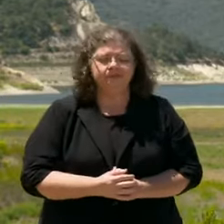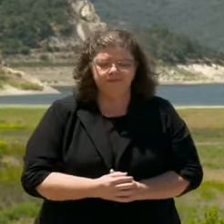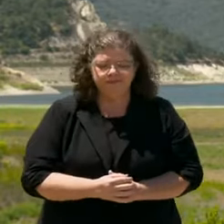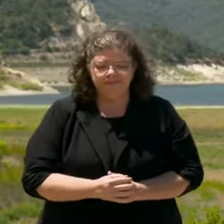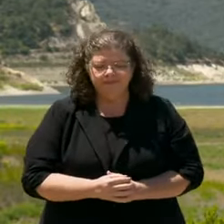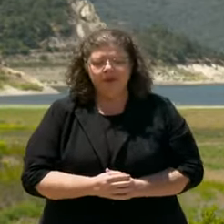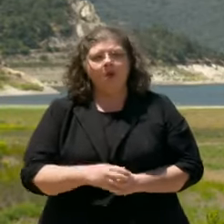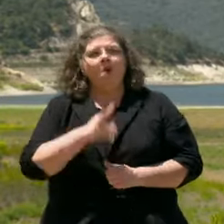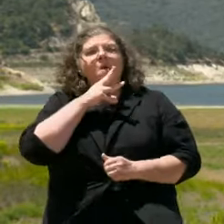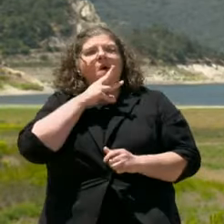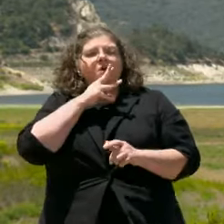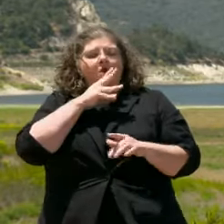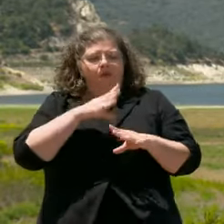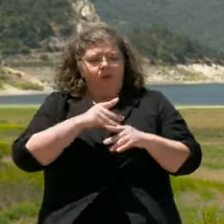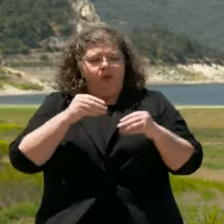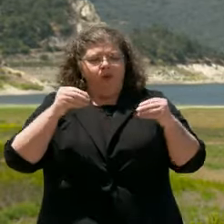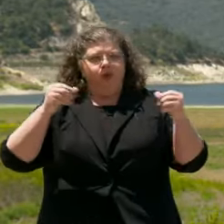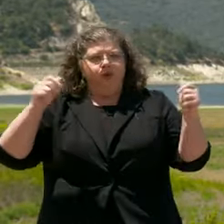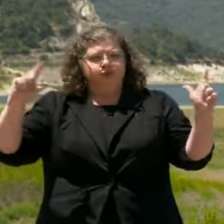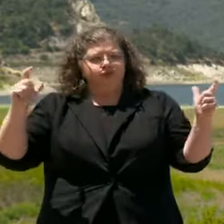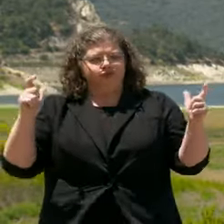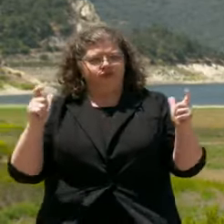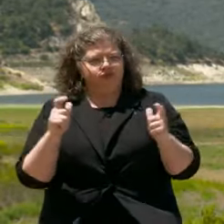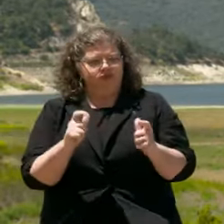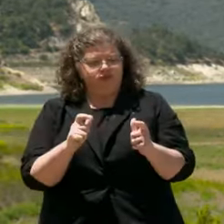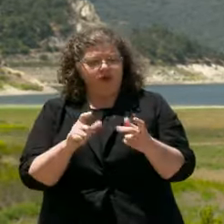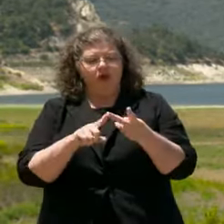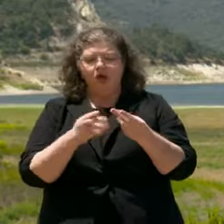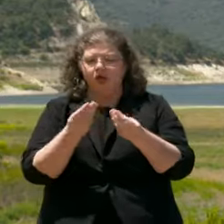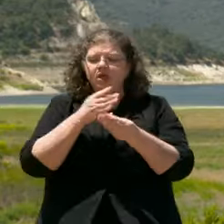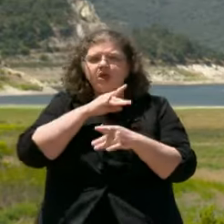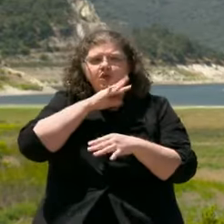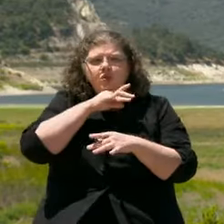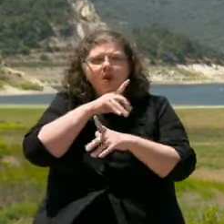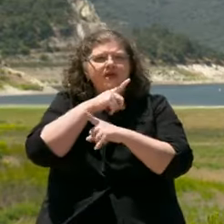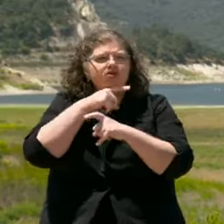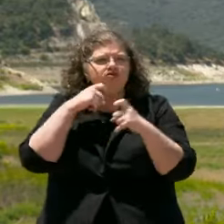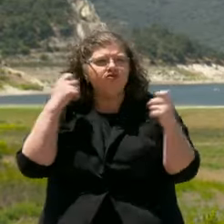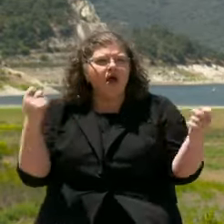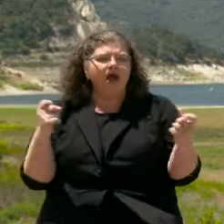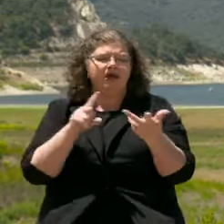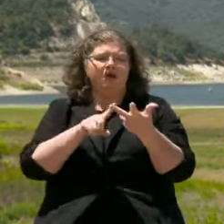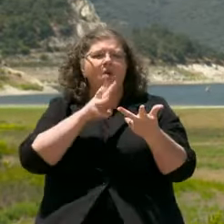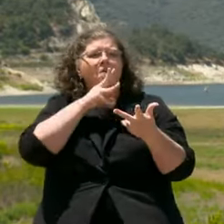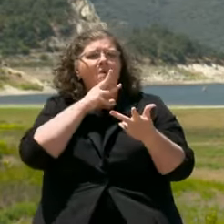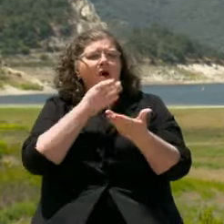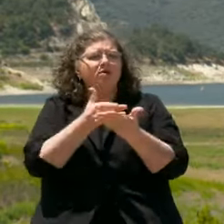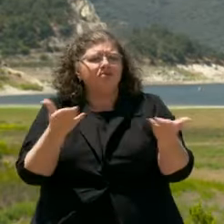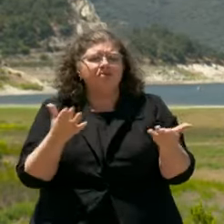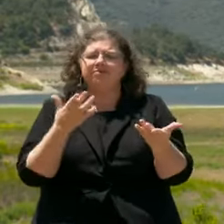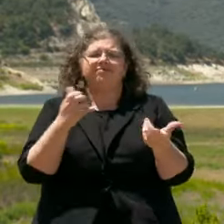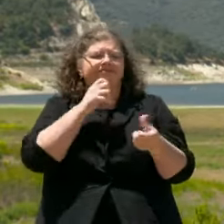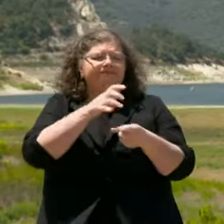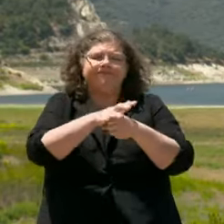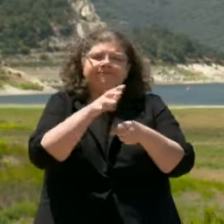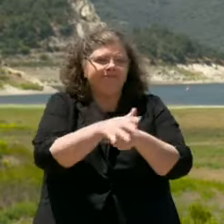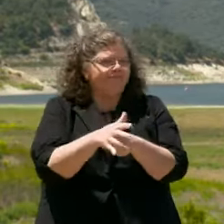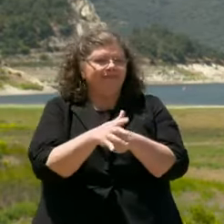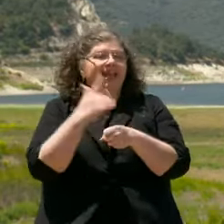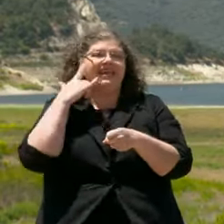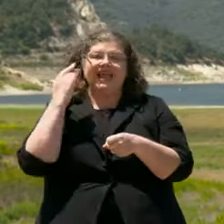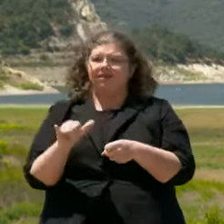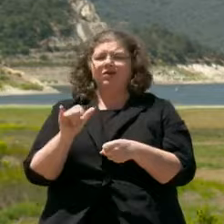Accelerating evaporation from reservoirs like this, drying soils, and straining water supplies. California is, of course,